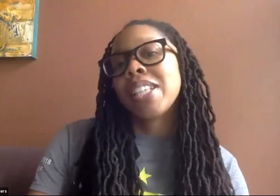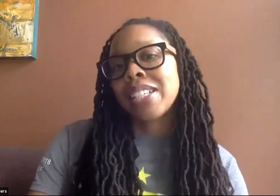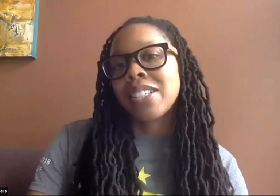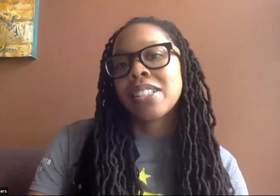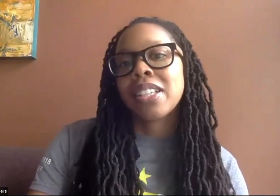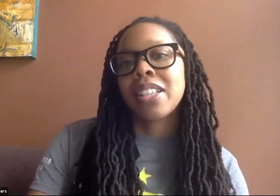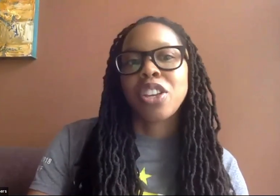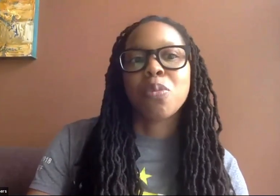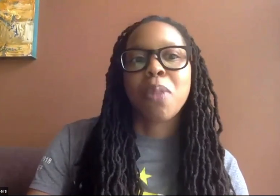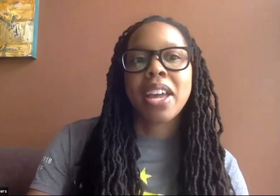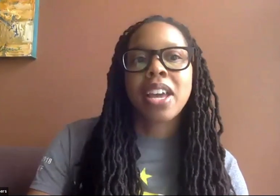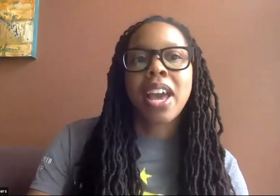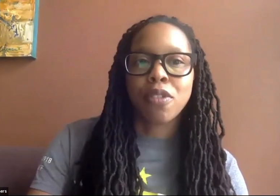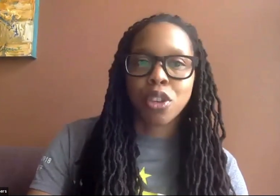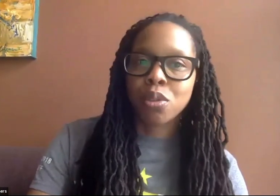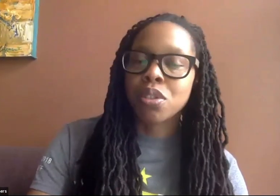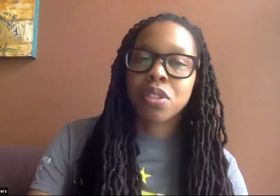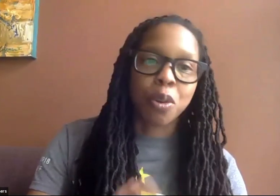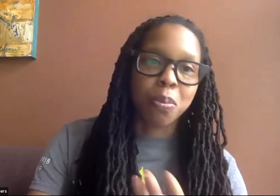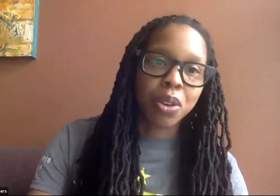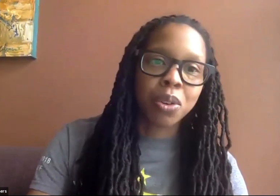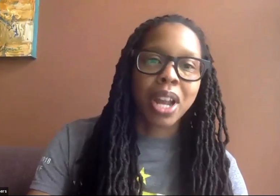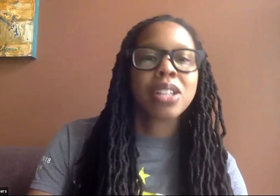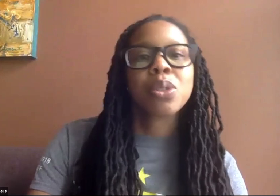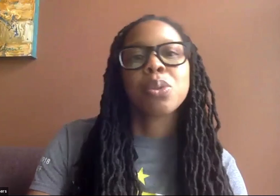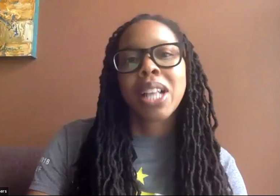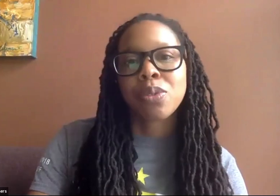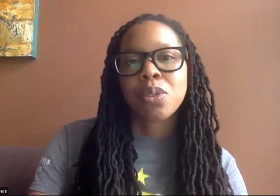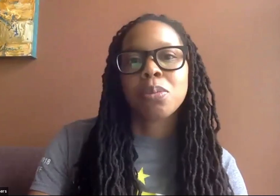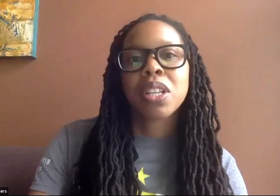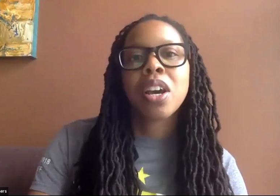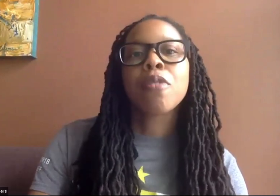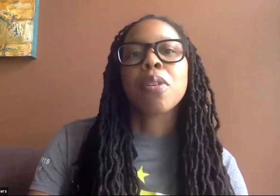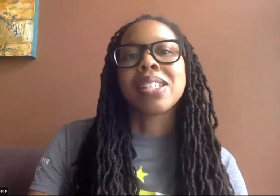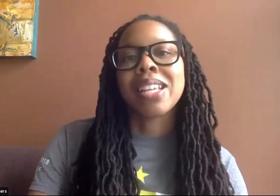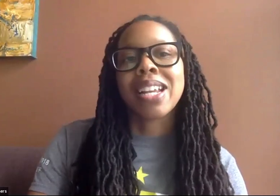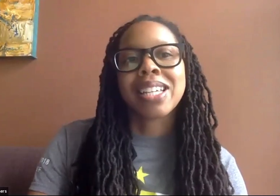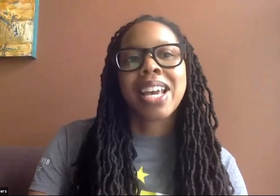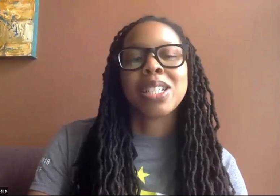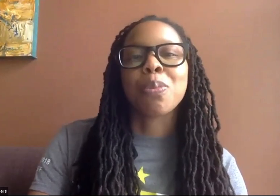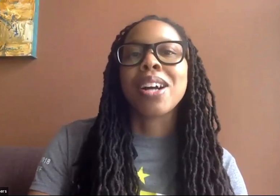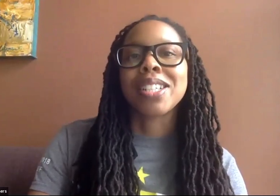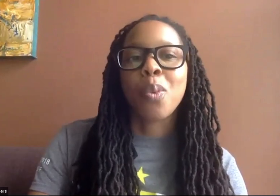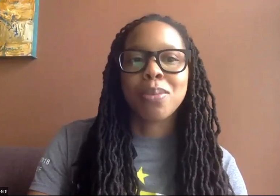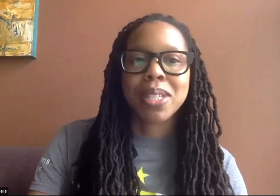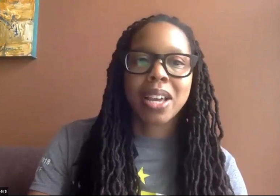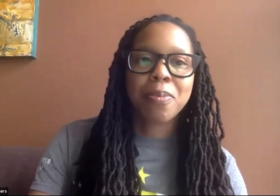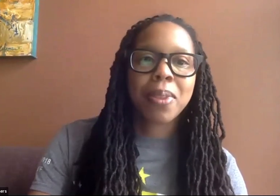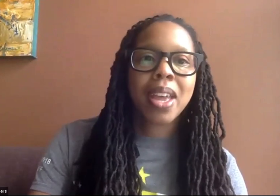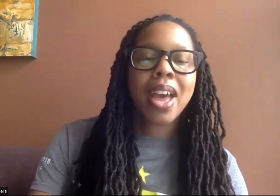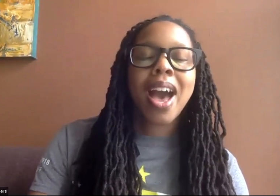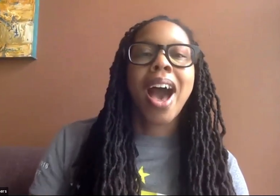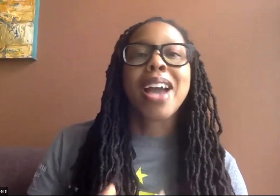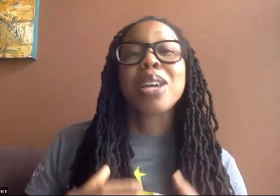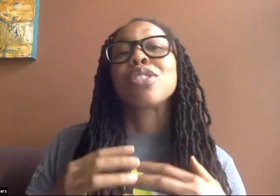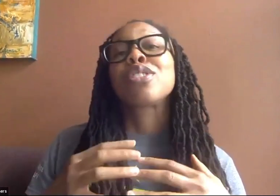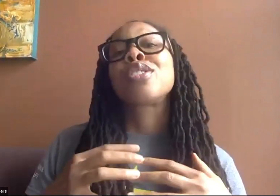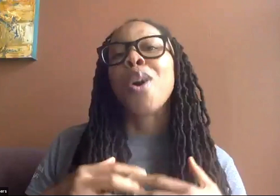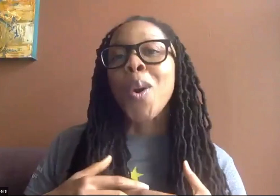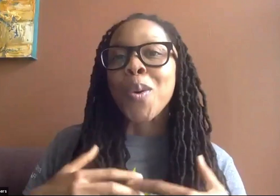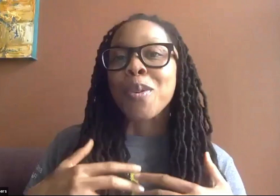histories lessons that you may have used for middle and high school classrooms from the Zinn Education Project website. I